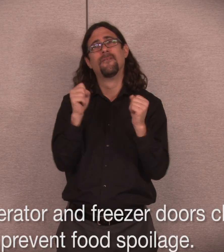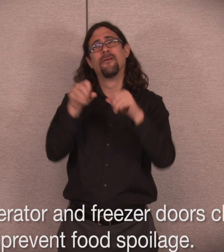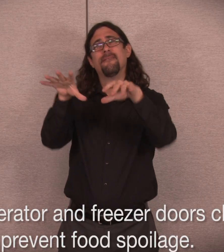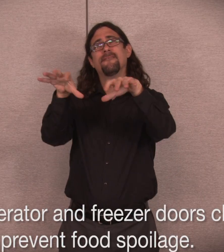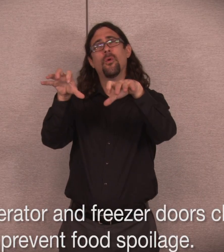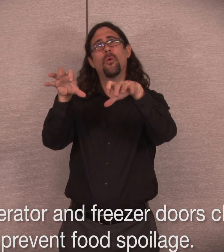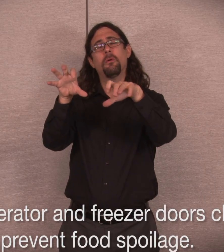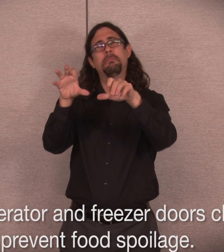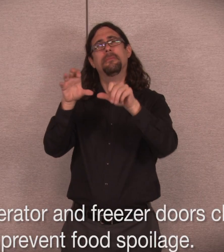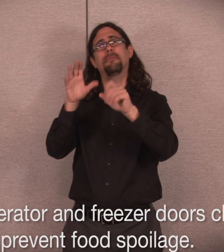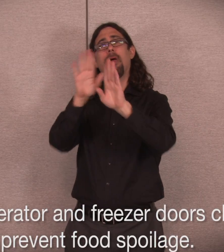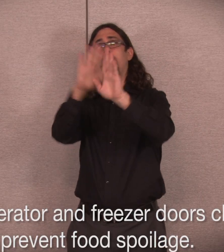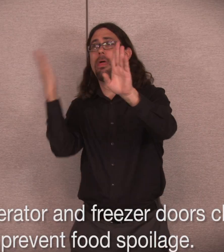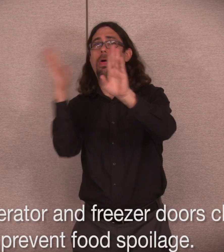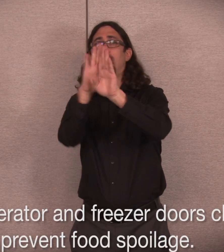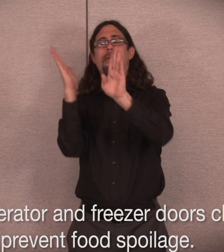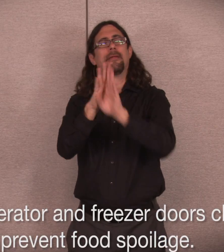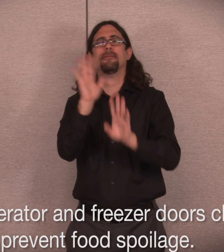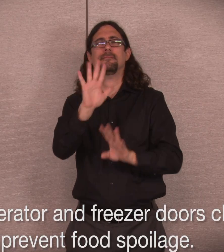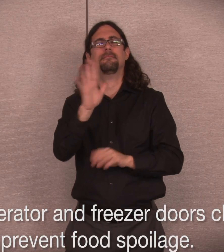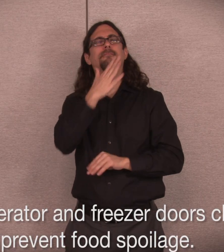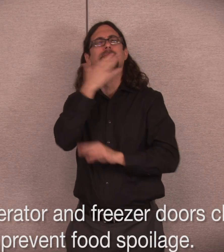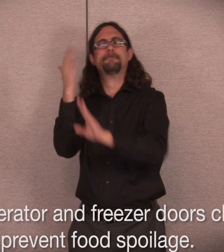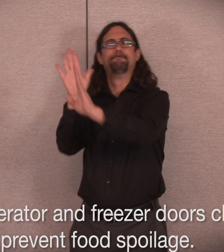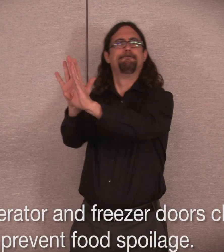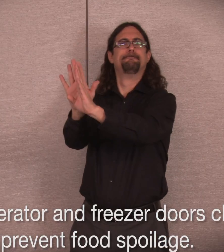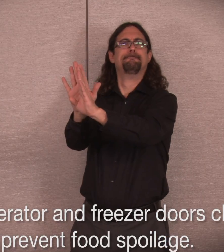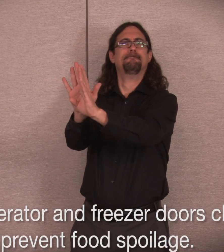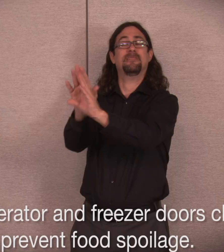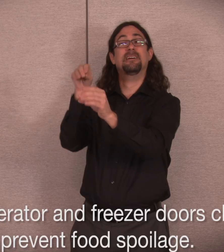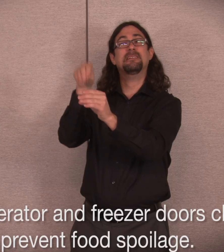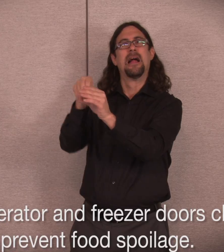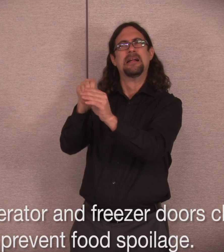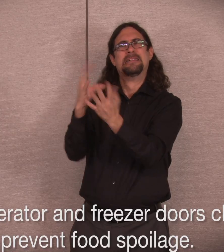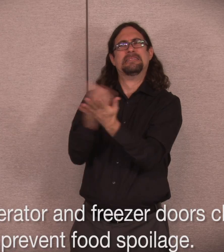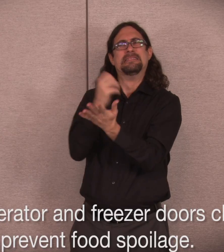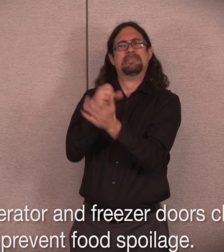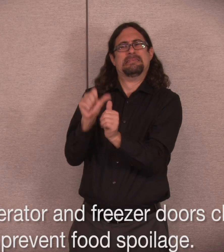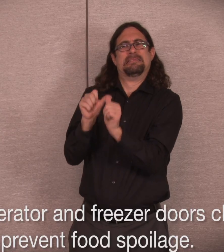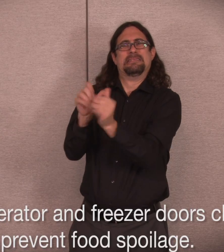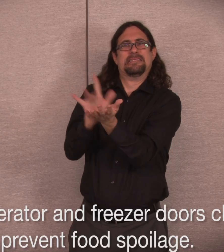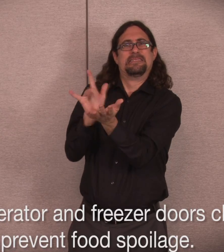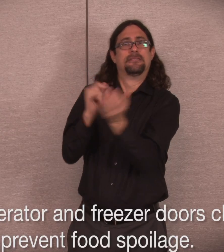Keep refrigerator and freezer doors closed to prevent food spoilage.